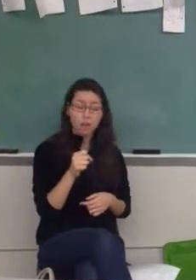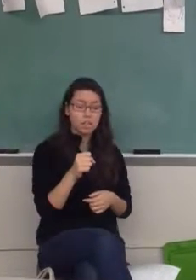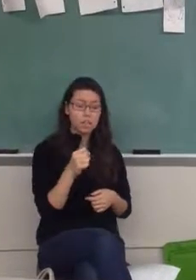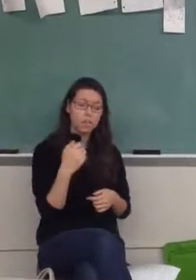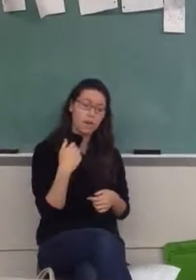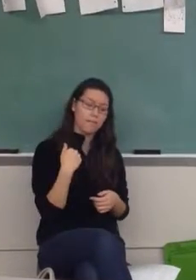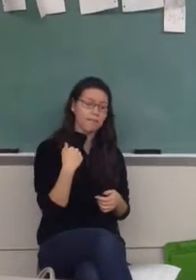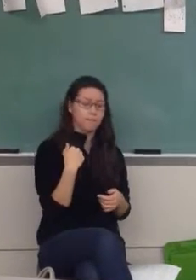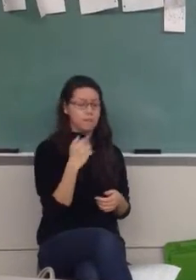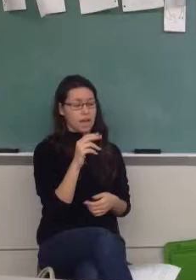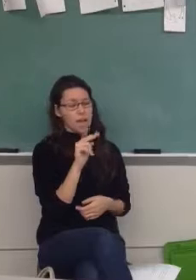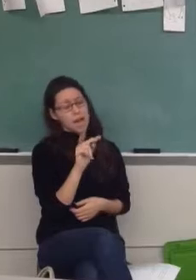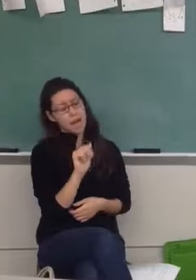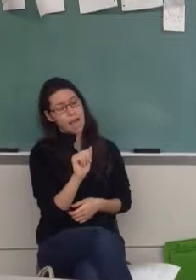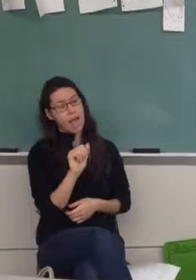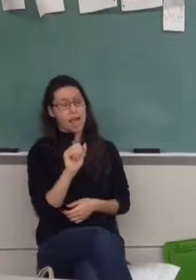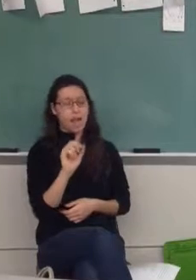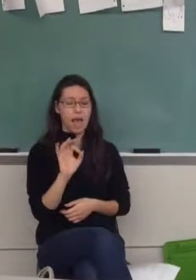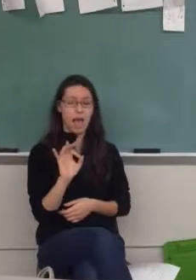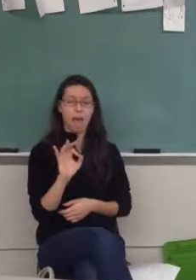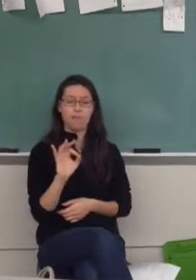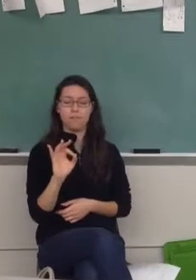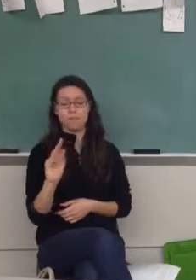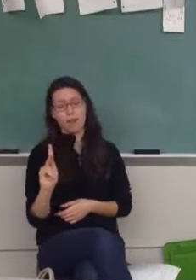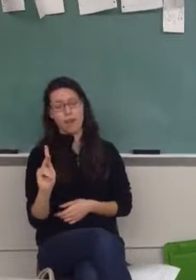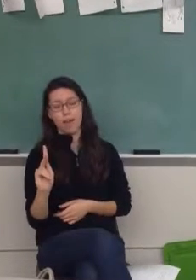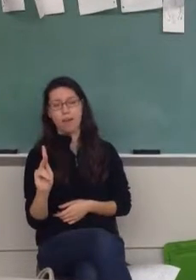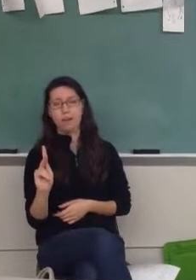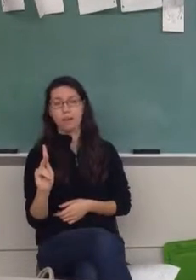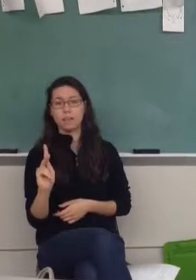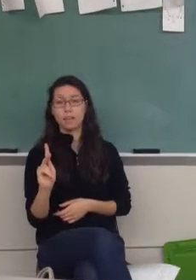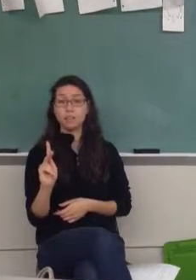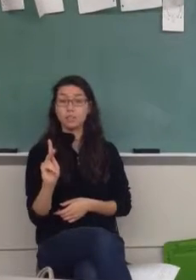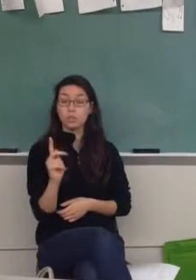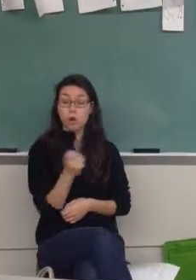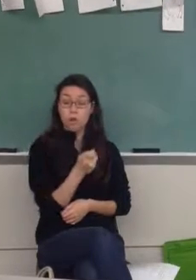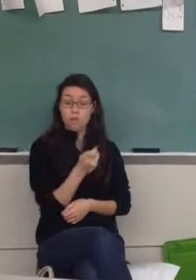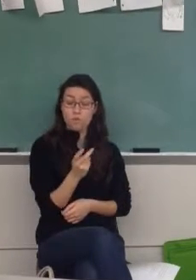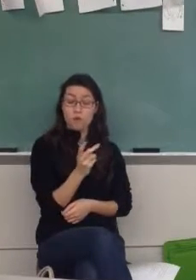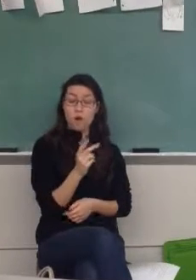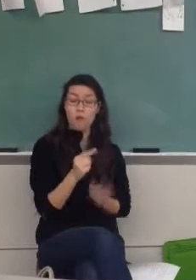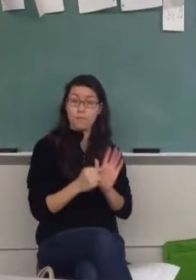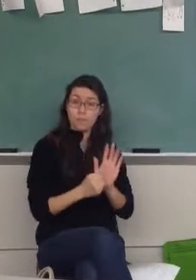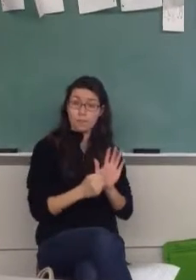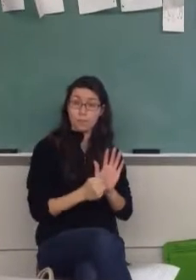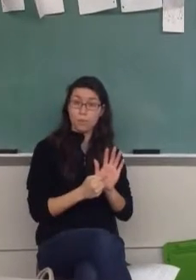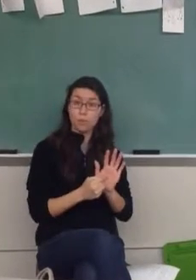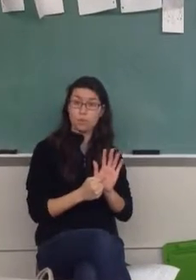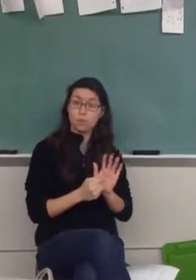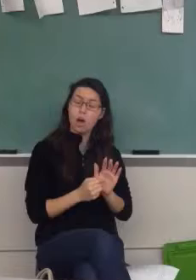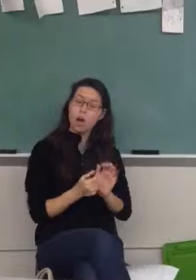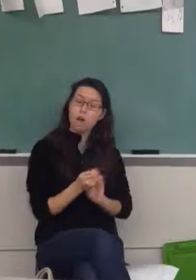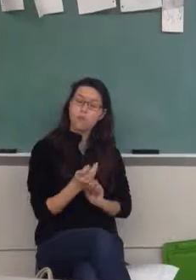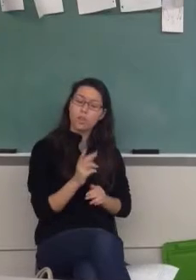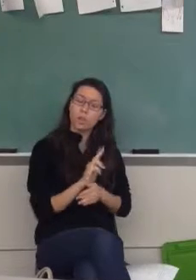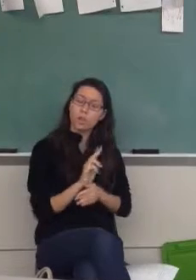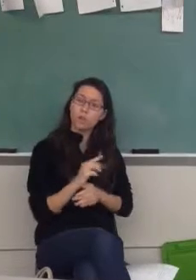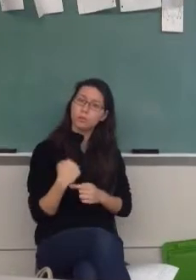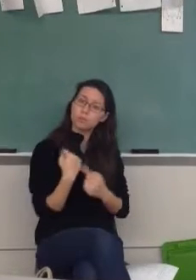F, C, N. K. So there, some of the symbols are the ones we use today. Very good. So that it is similar to what we use